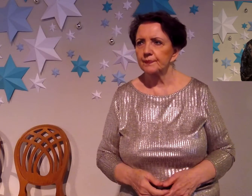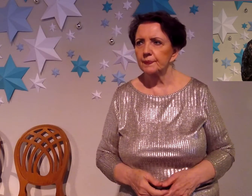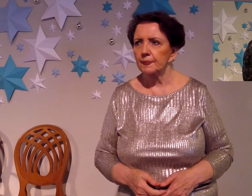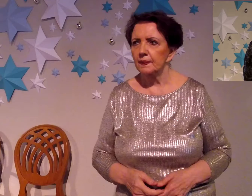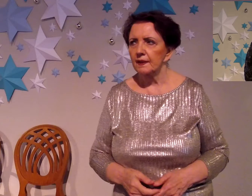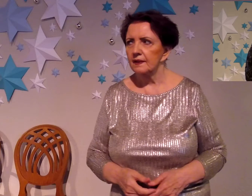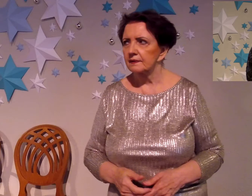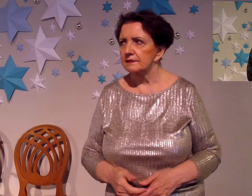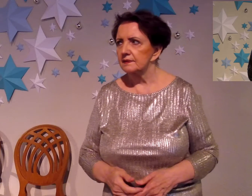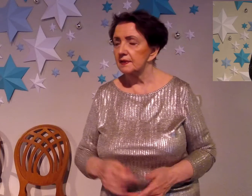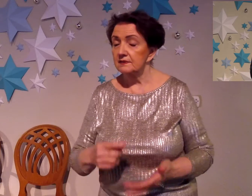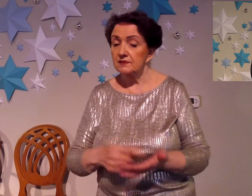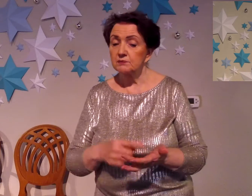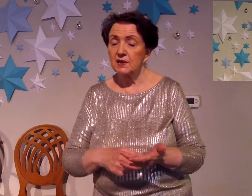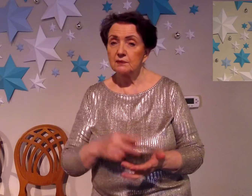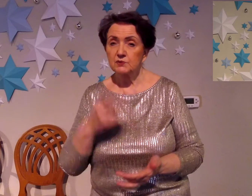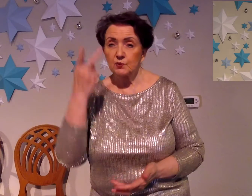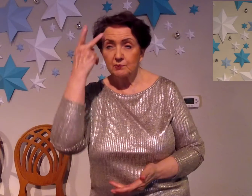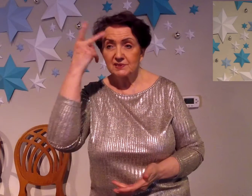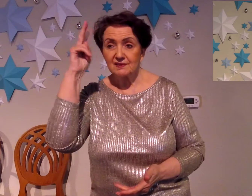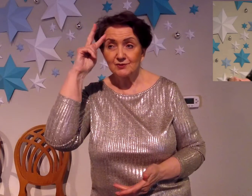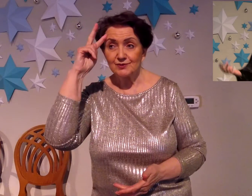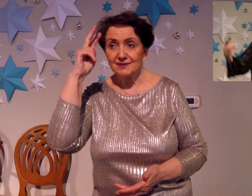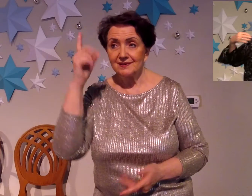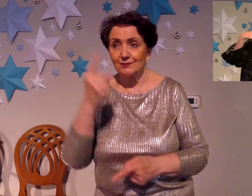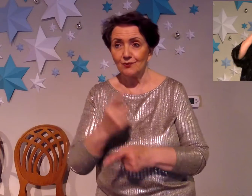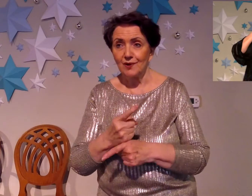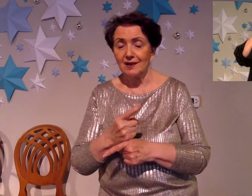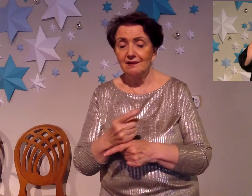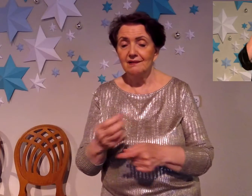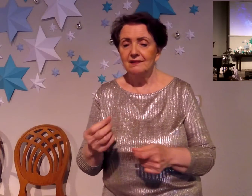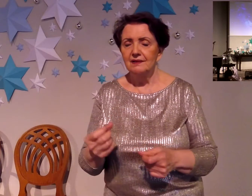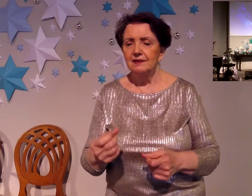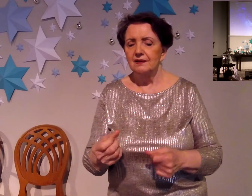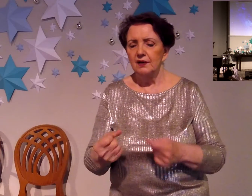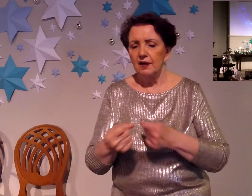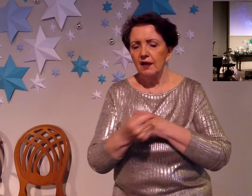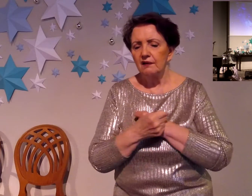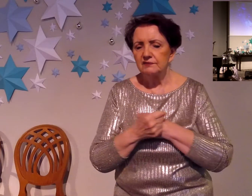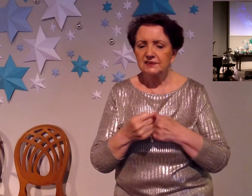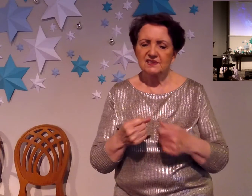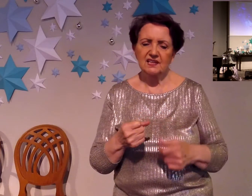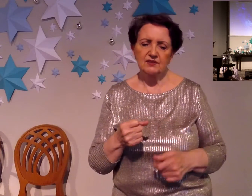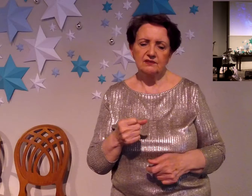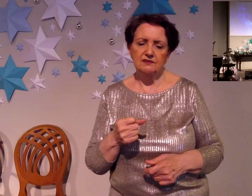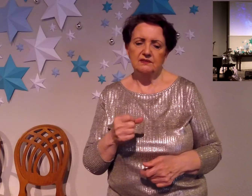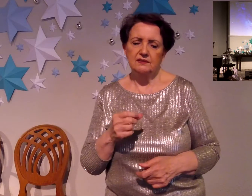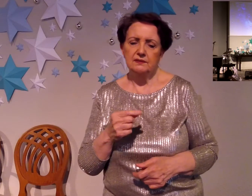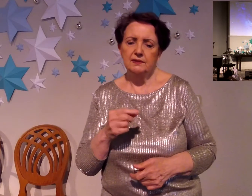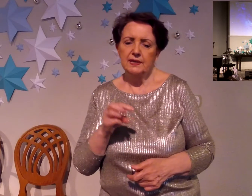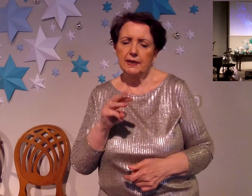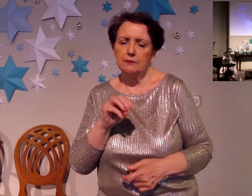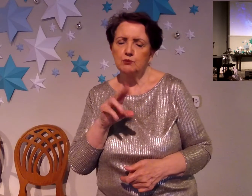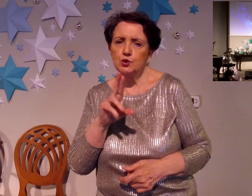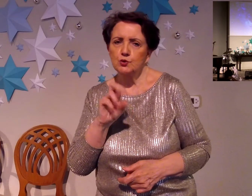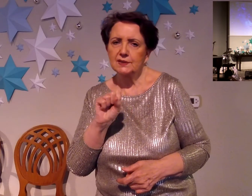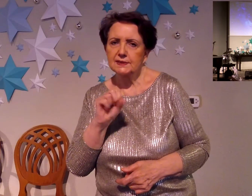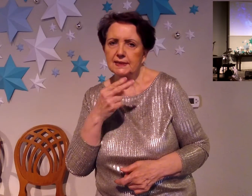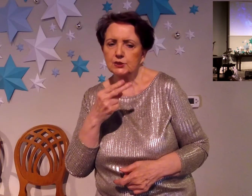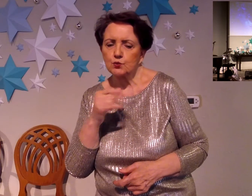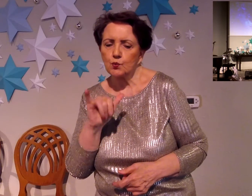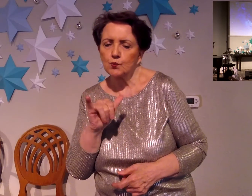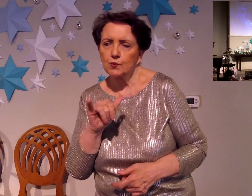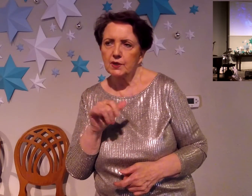that we sometimes misunderstand, right? Love is all mushy and gushy and it's all loving